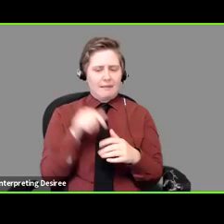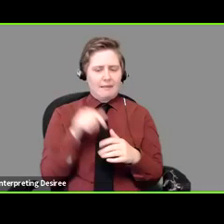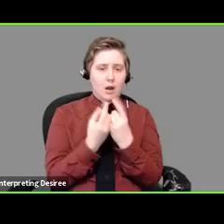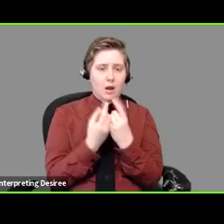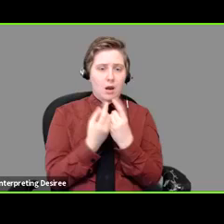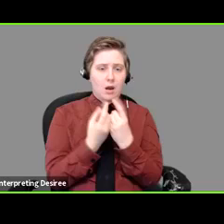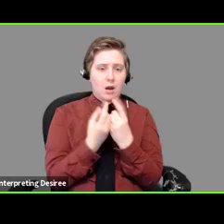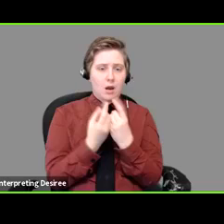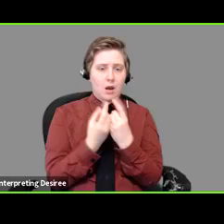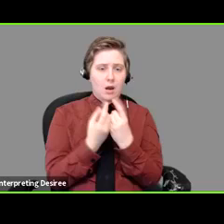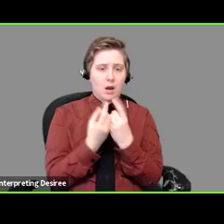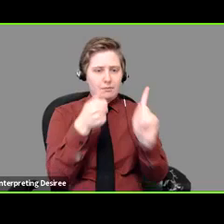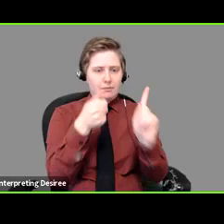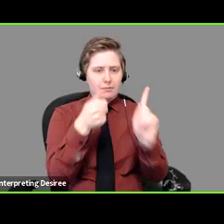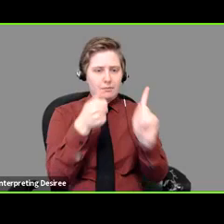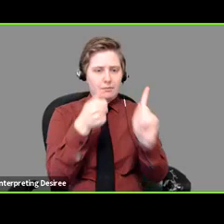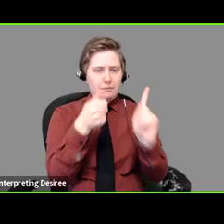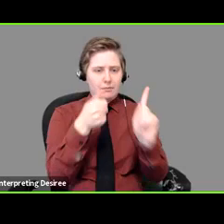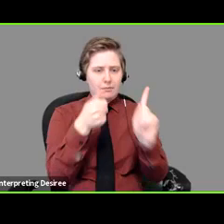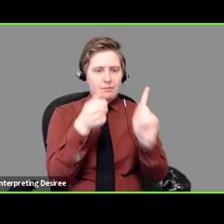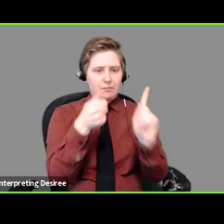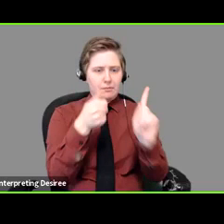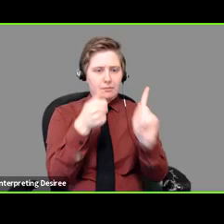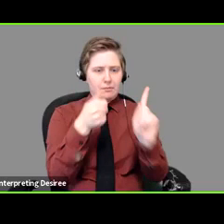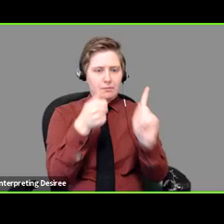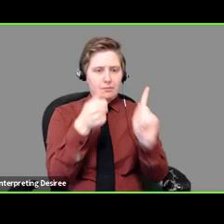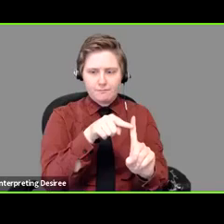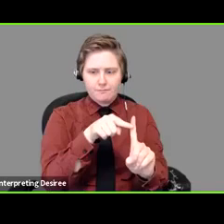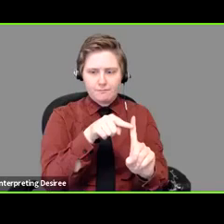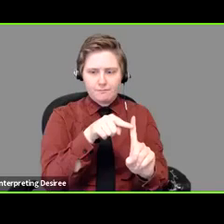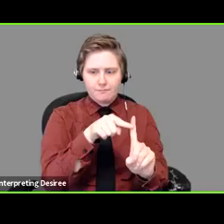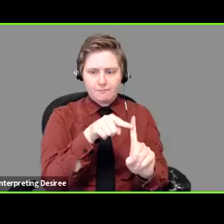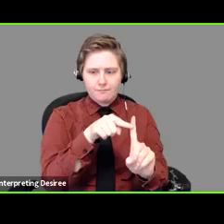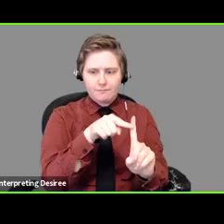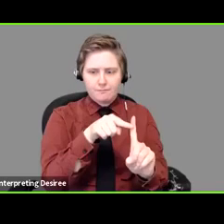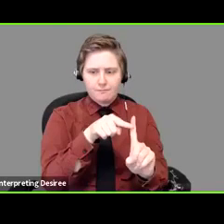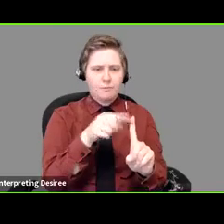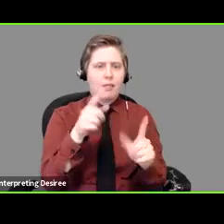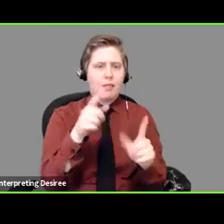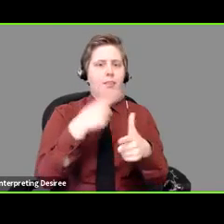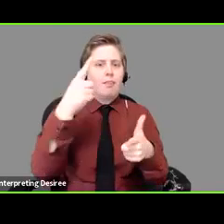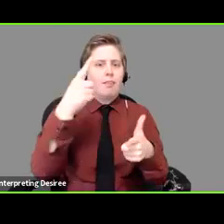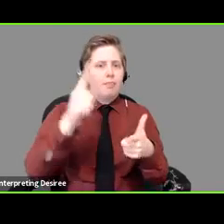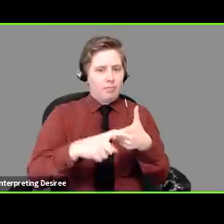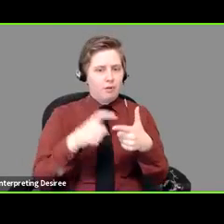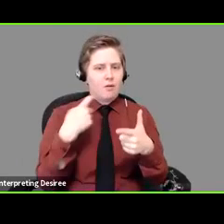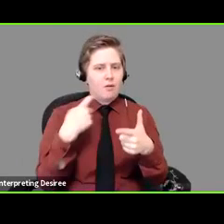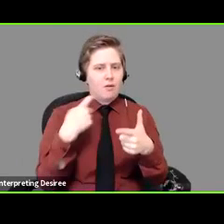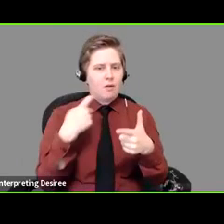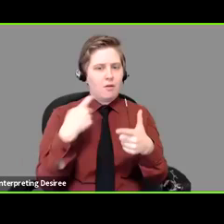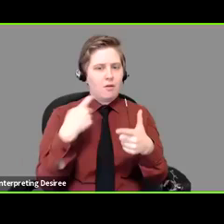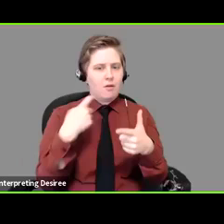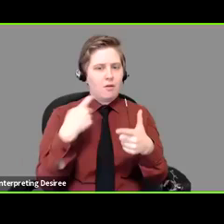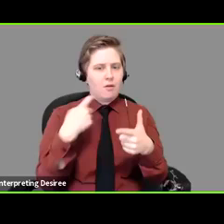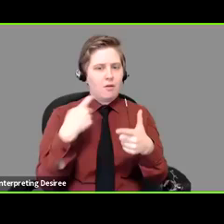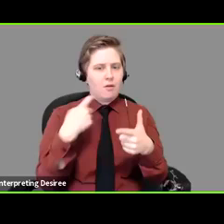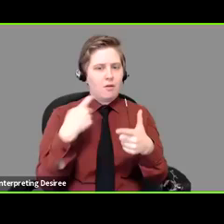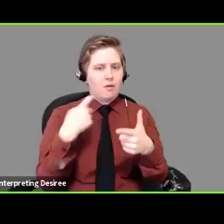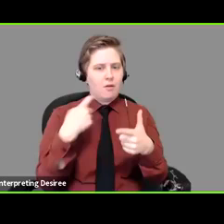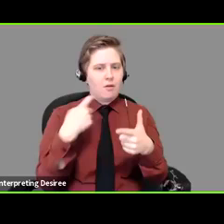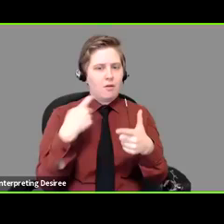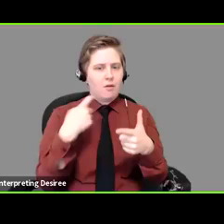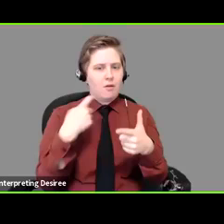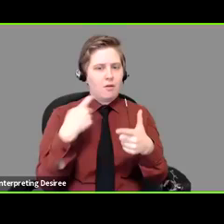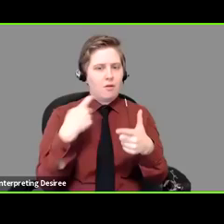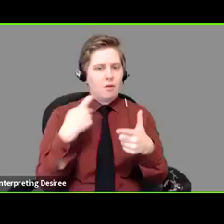calling individuals who are positive for COVID-19. We then have to go through a history with them of where they've been, symptoms, things of